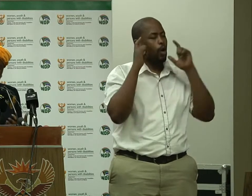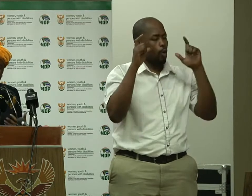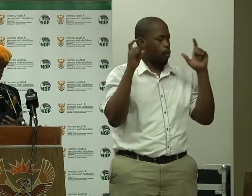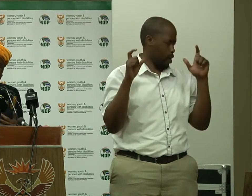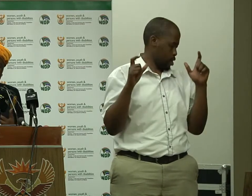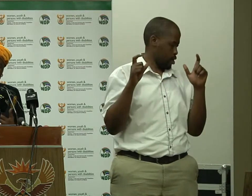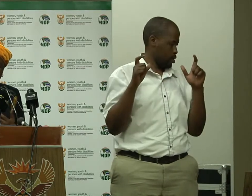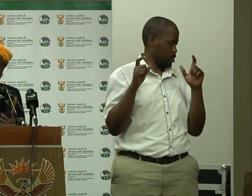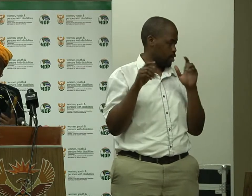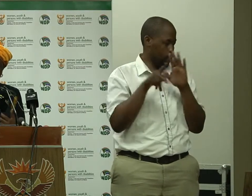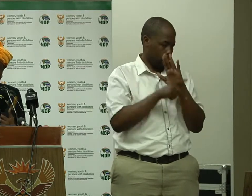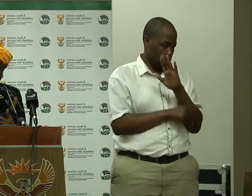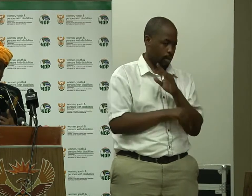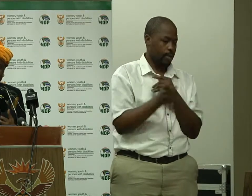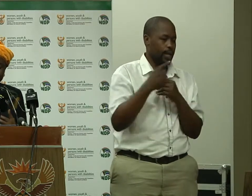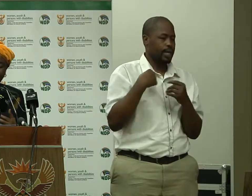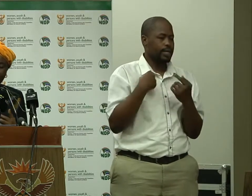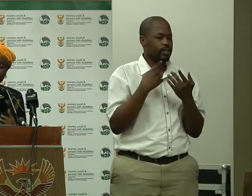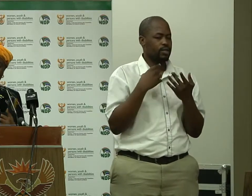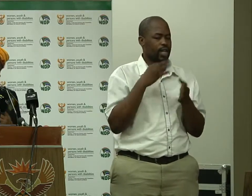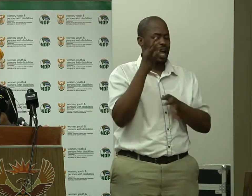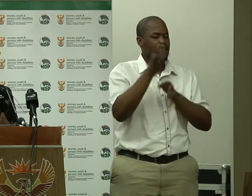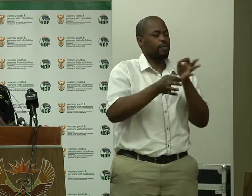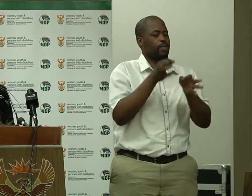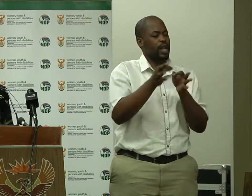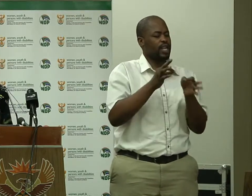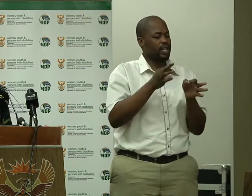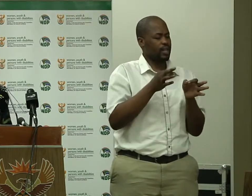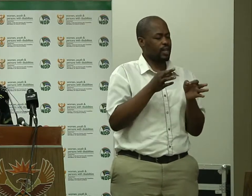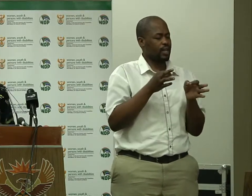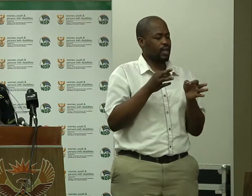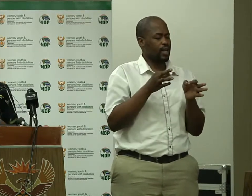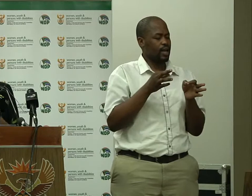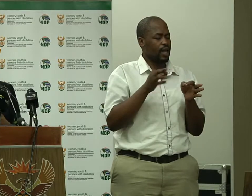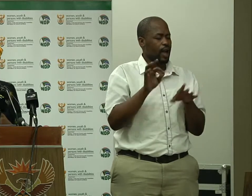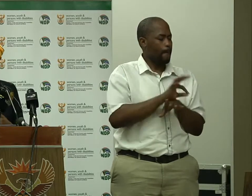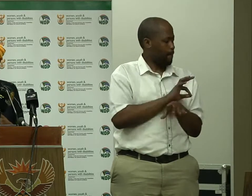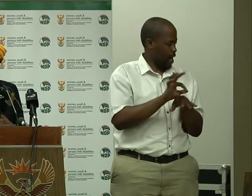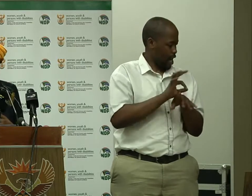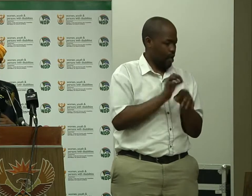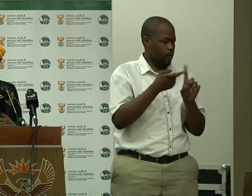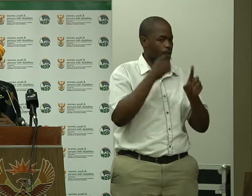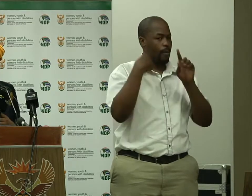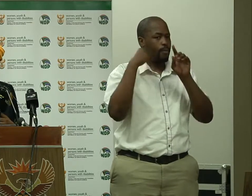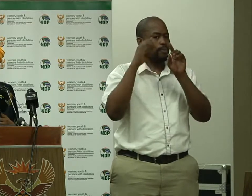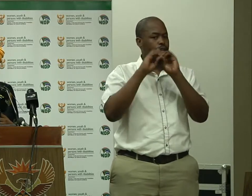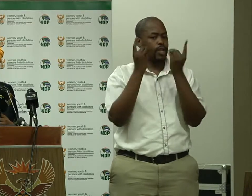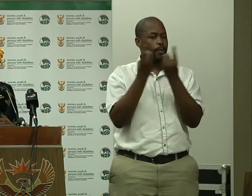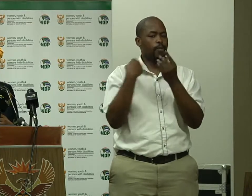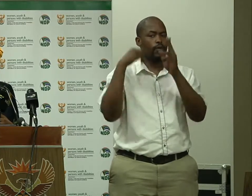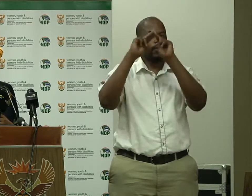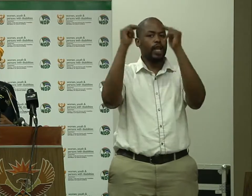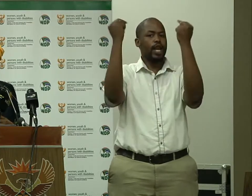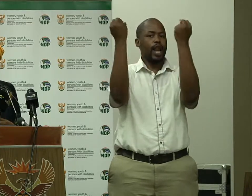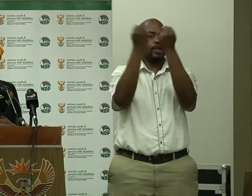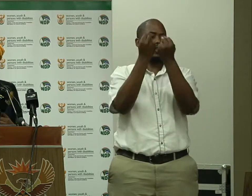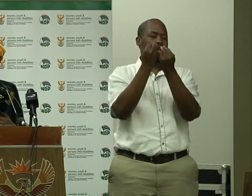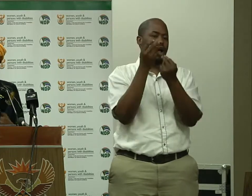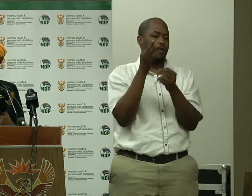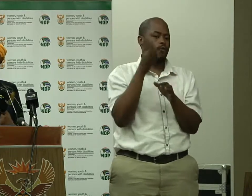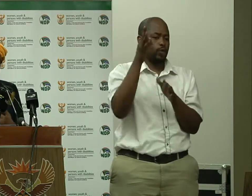and outlining department's plans in promoting national priorities for the coming year.